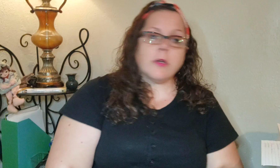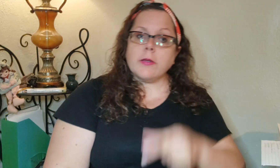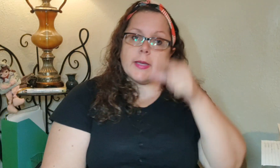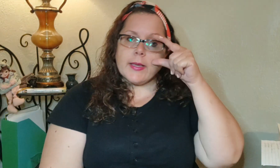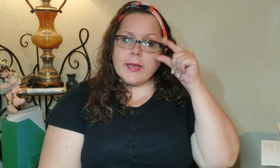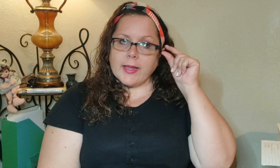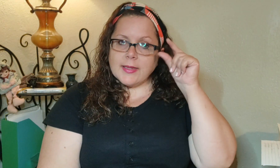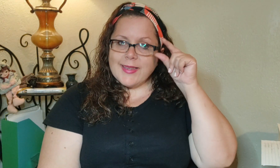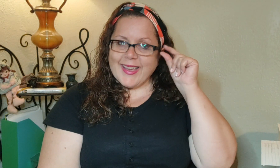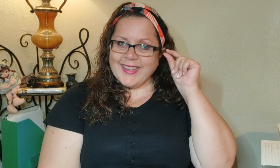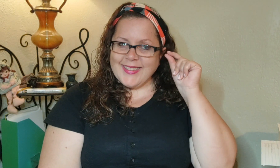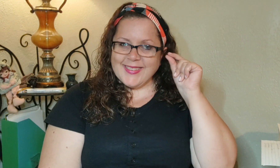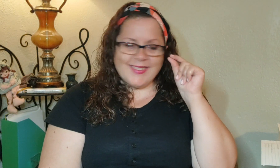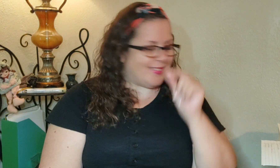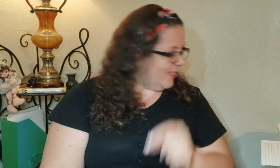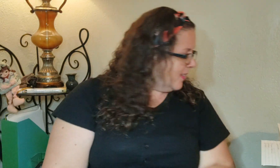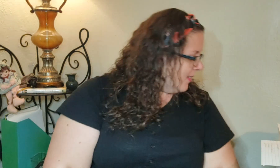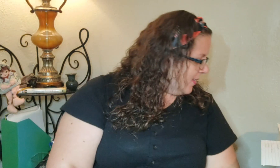So Gallaudet